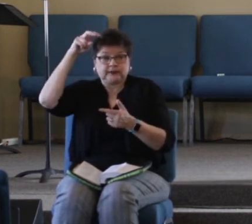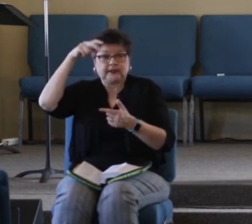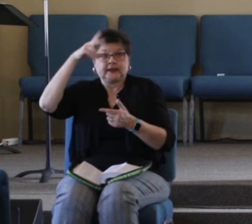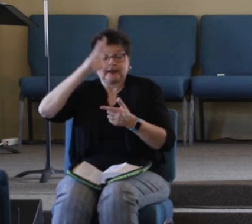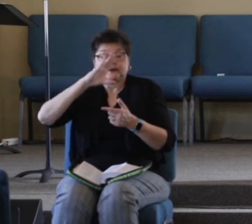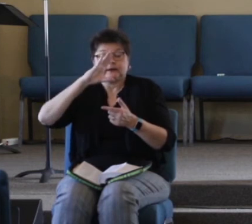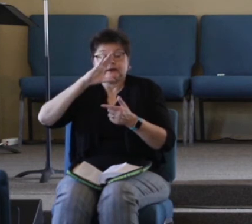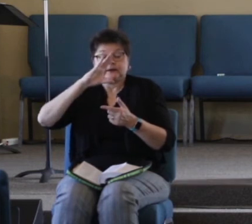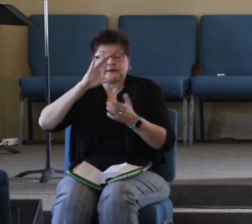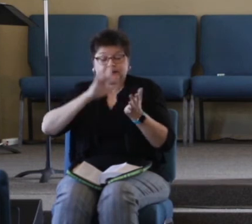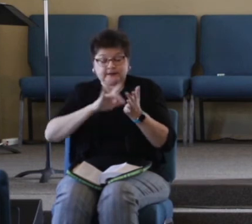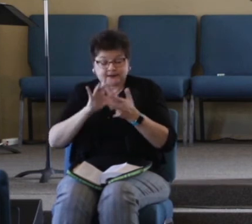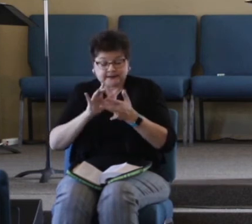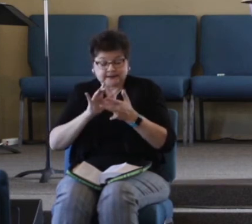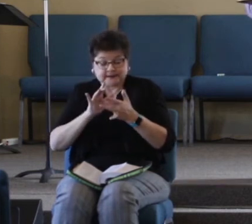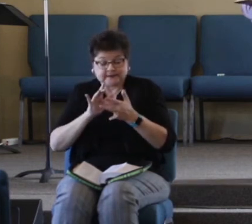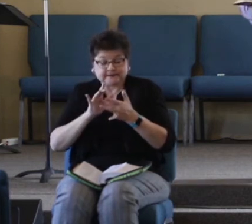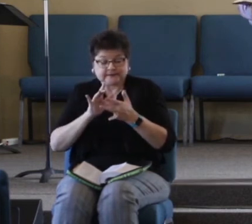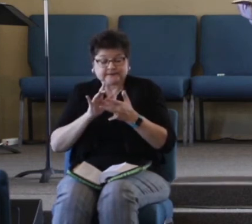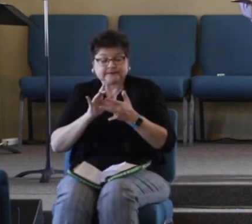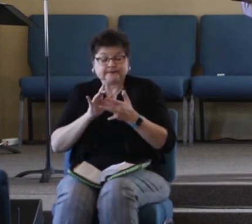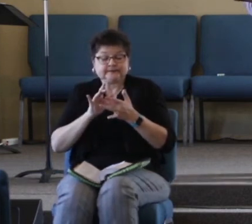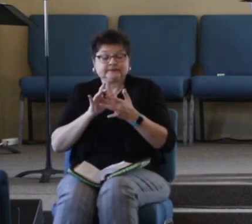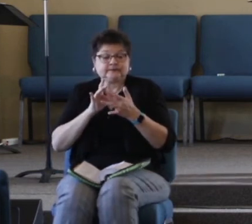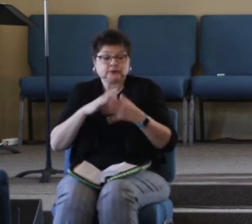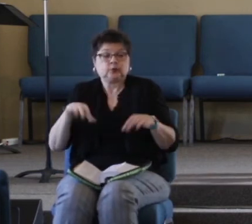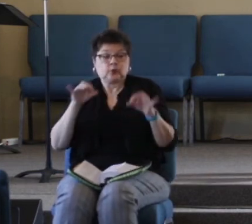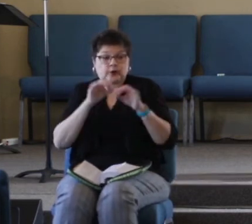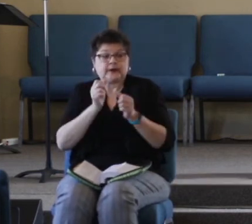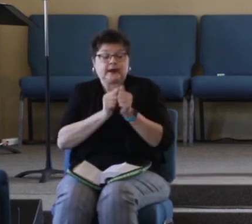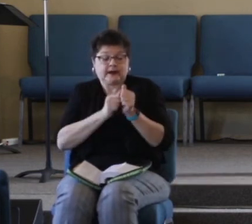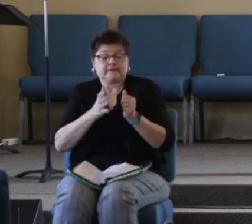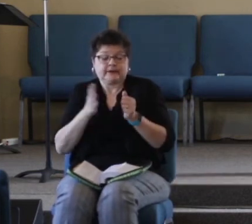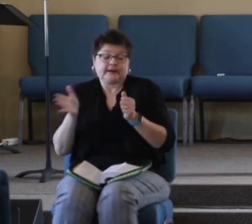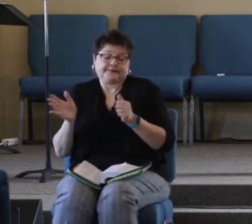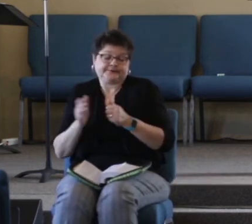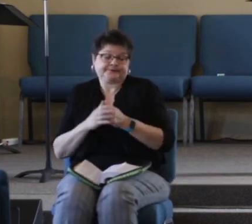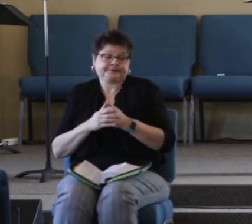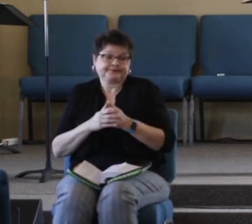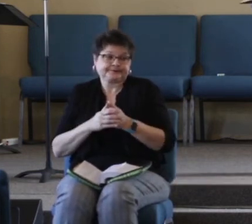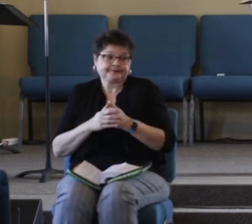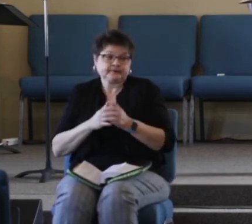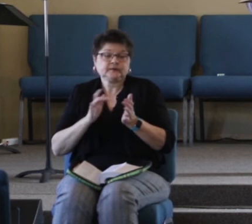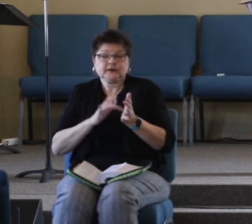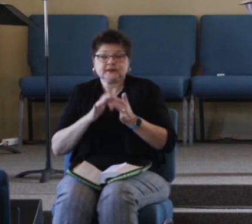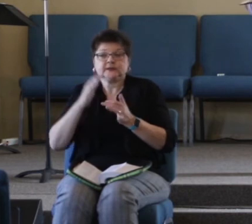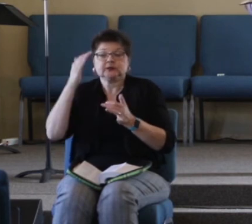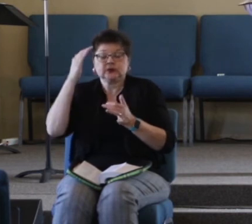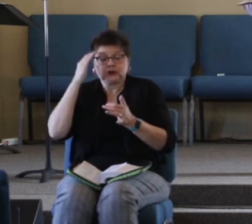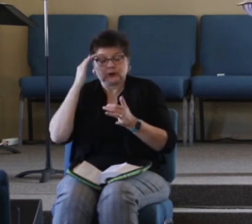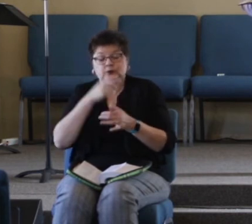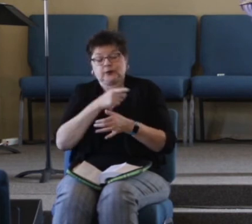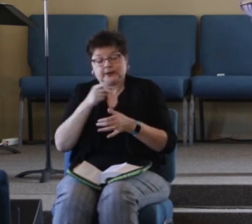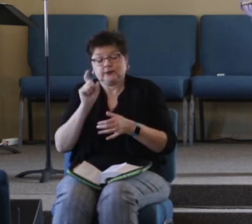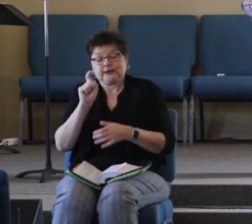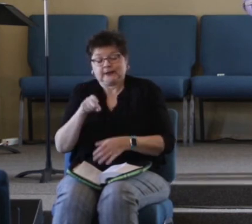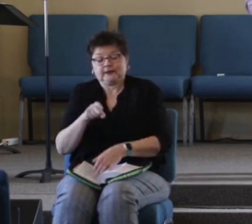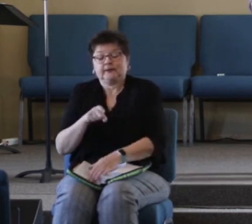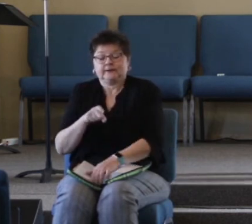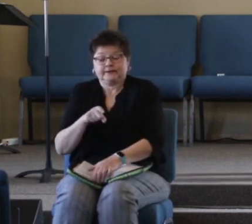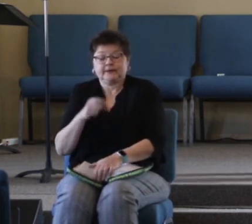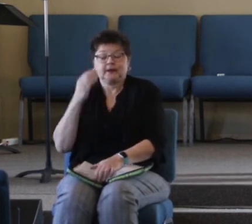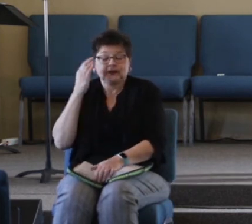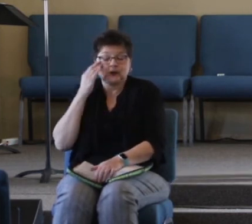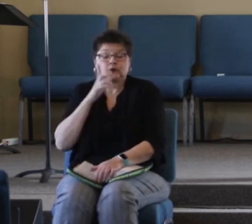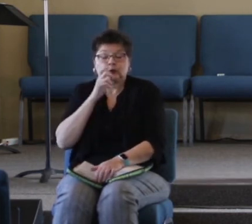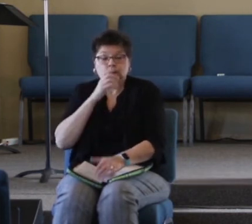everything. And Jesus knows, let me just reiterate this, he knows what you need. He knows